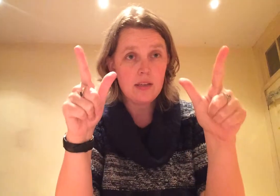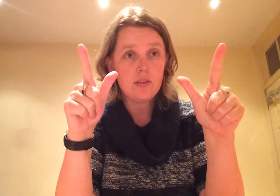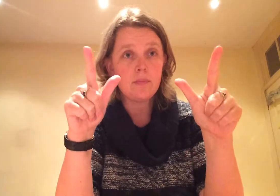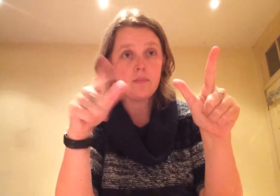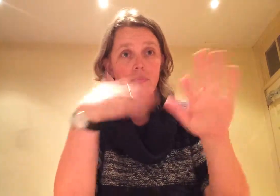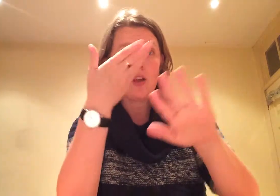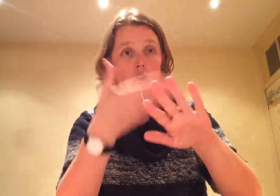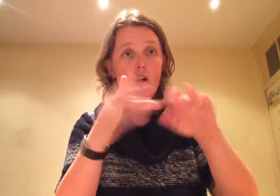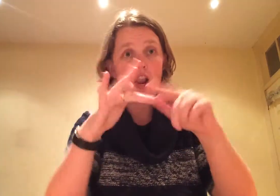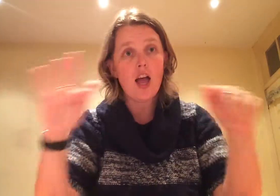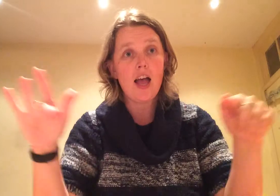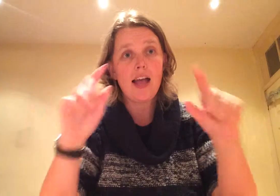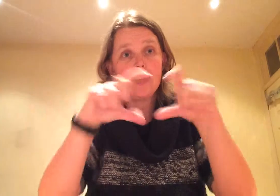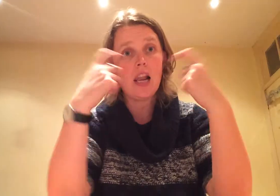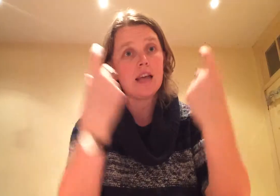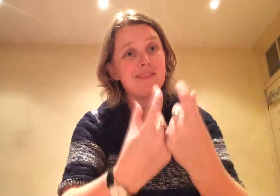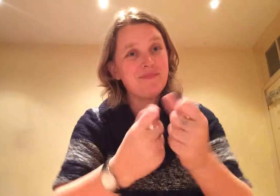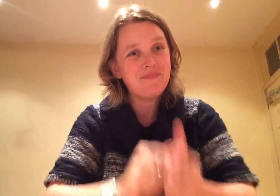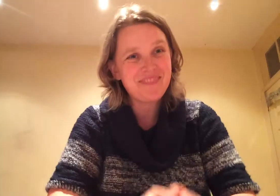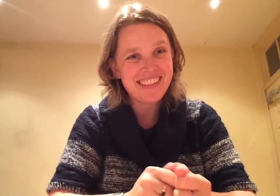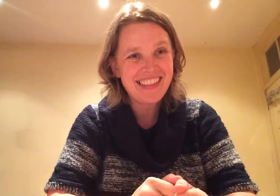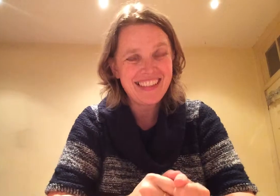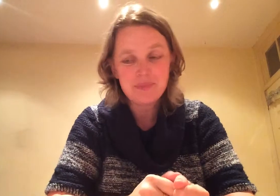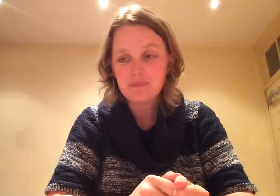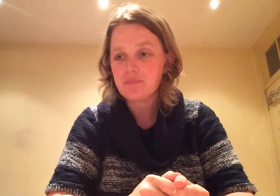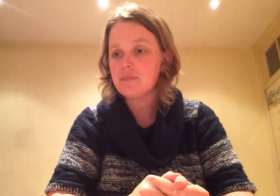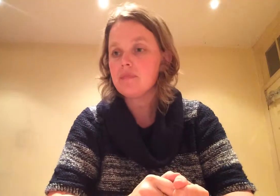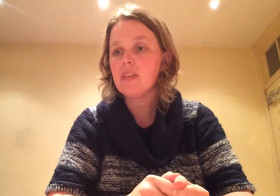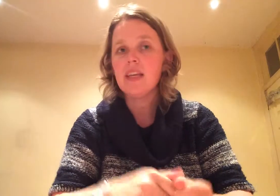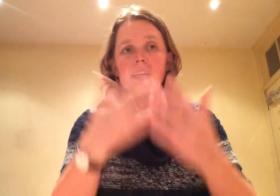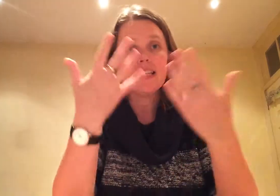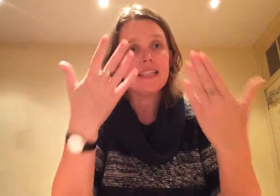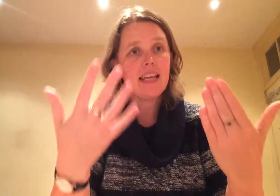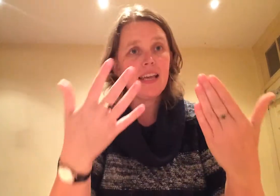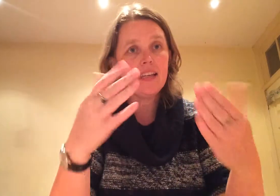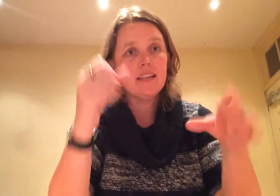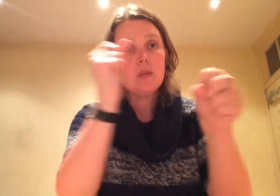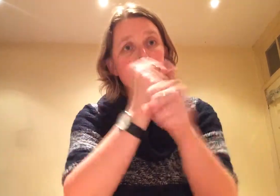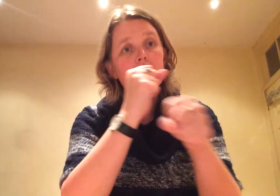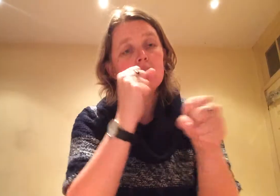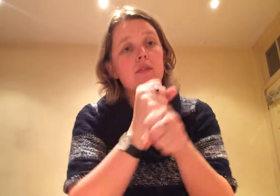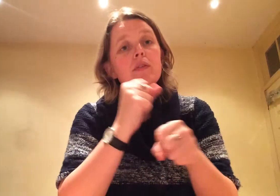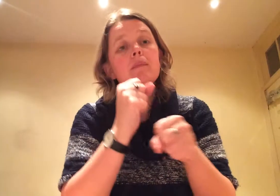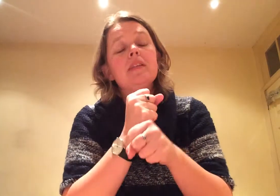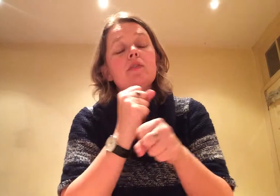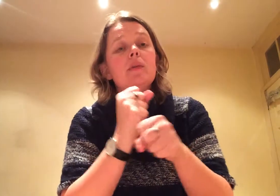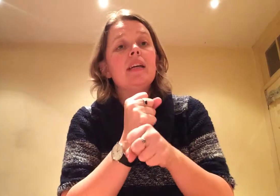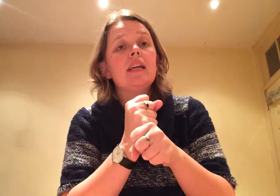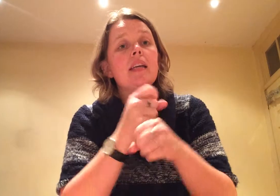Language online class. Okay, today we're going to be doing